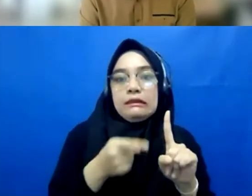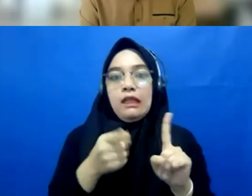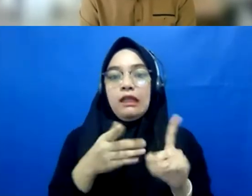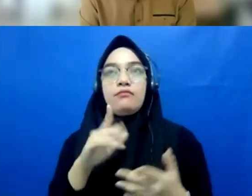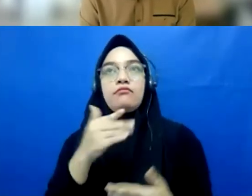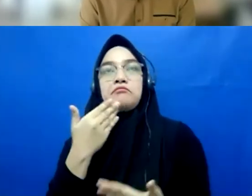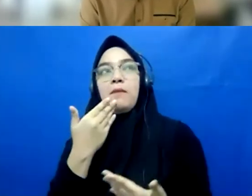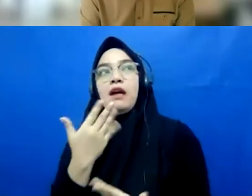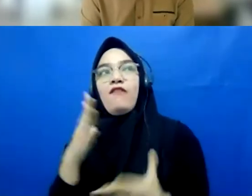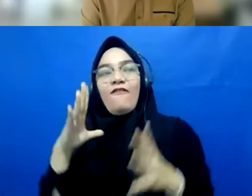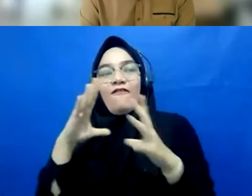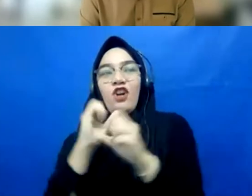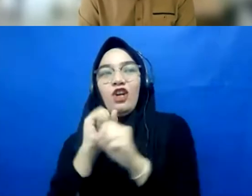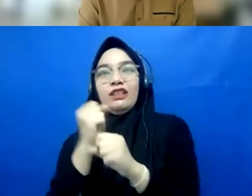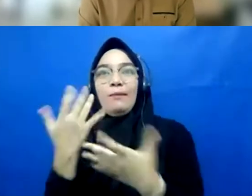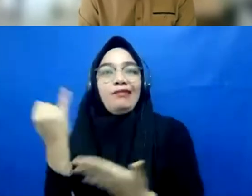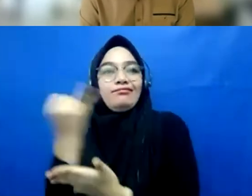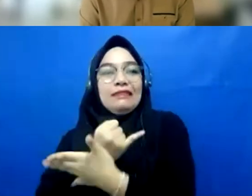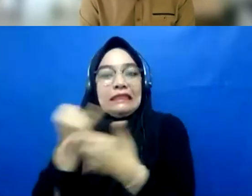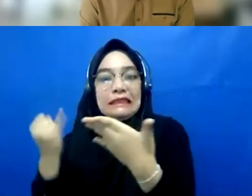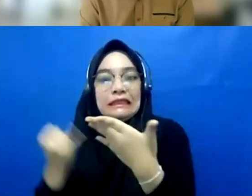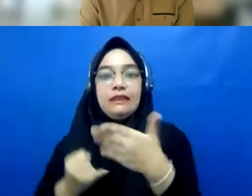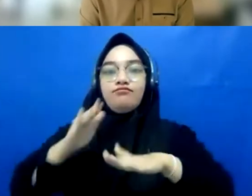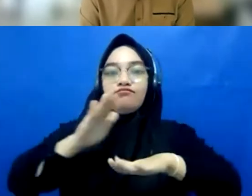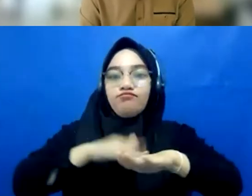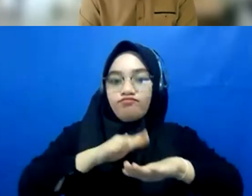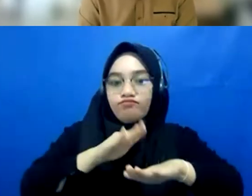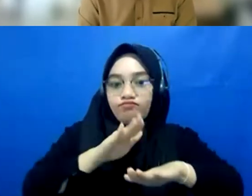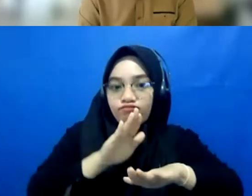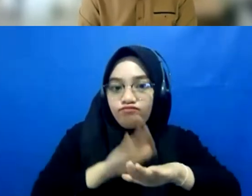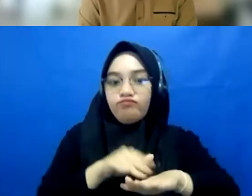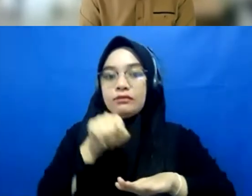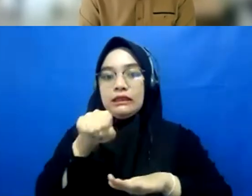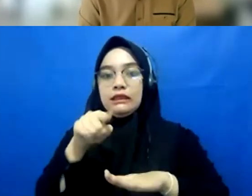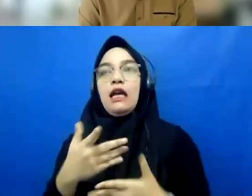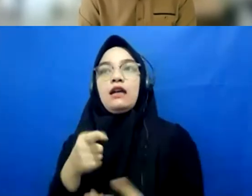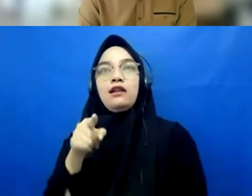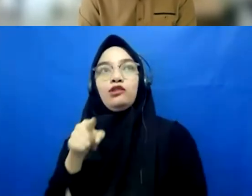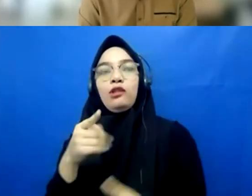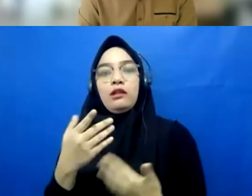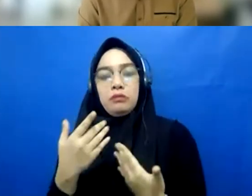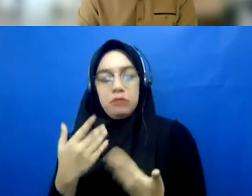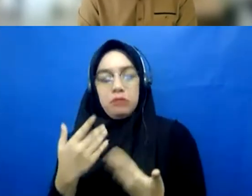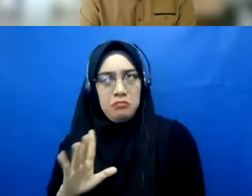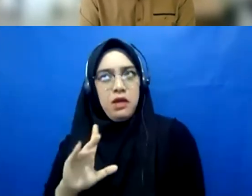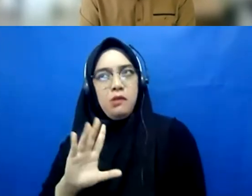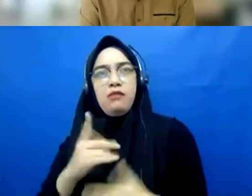been a pioneer for inclusion in the arts throughout her 14 years career at Epic Arts.